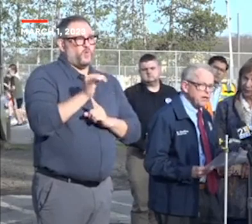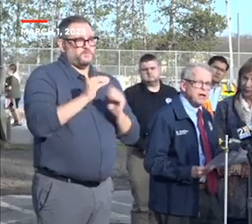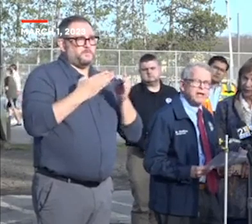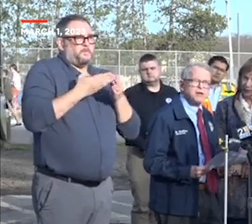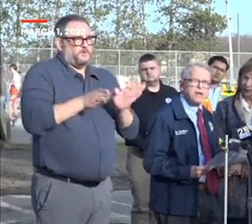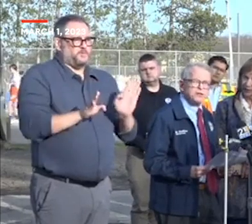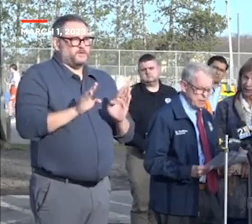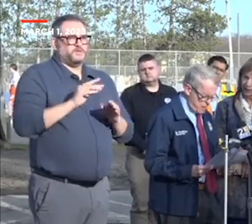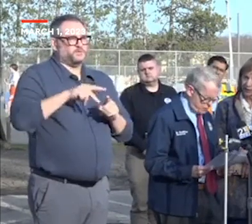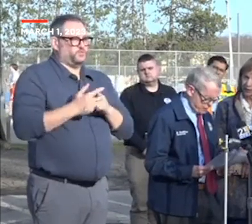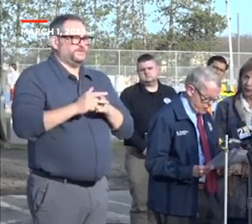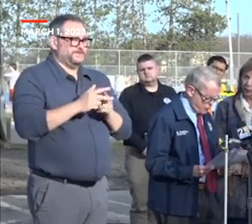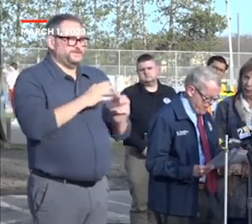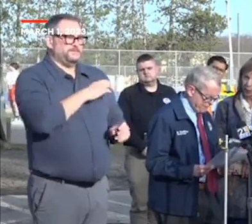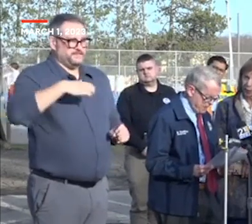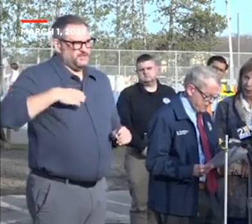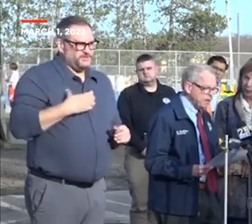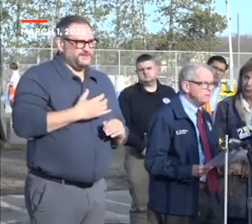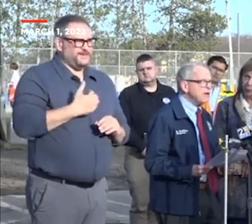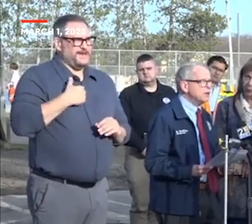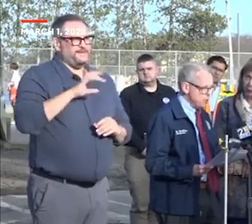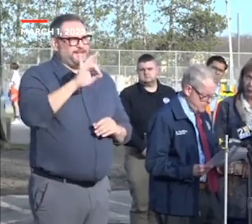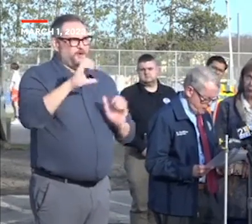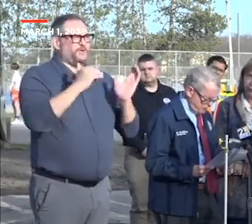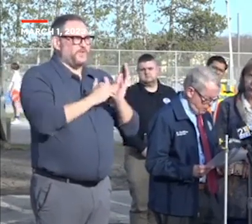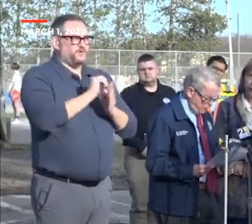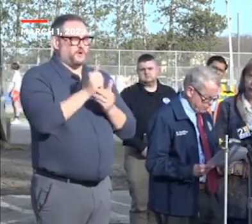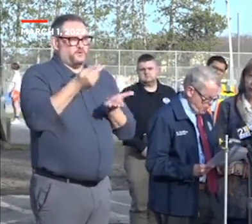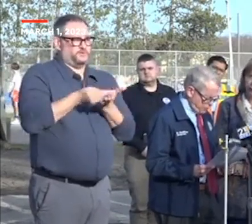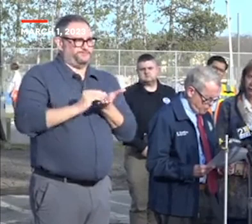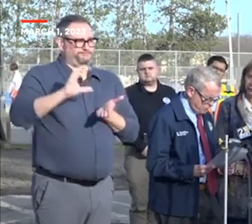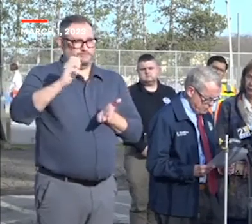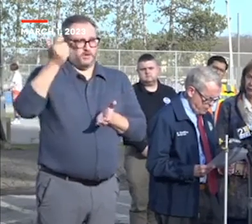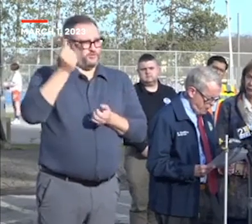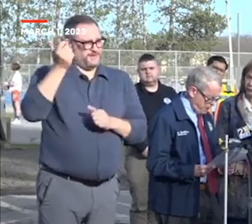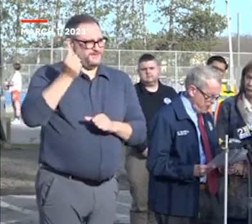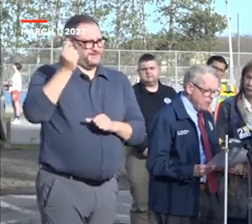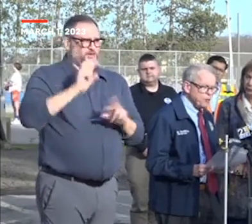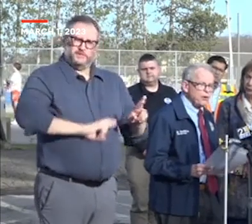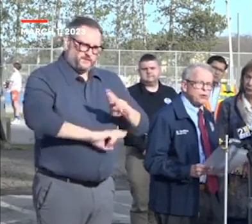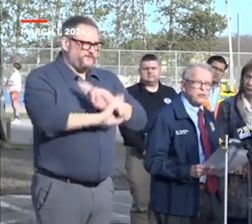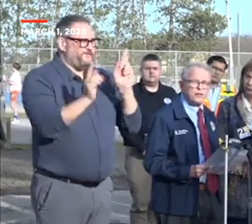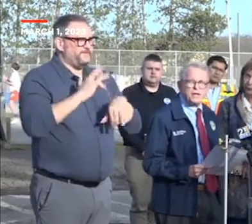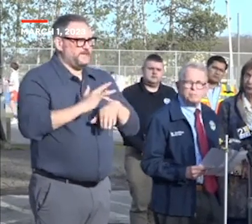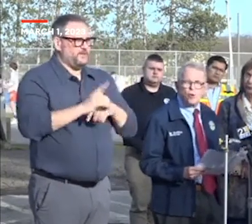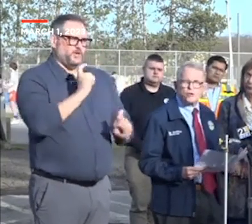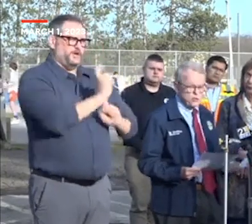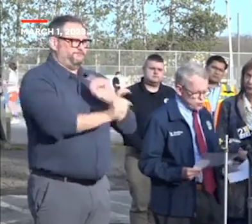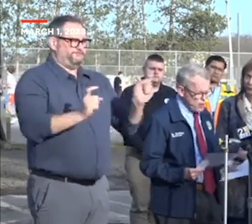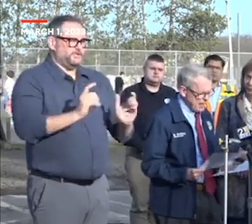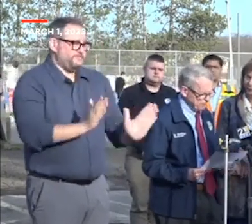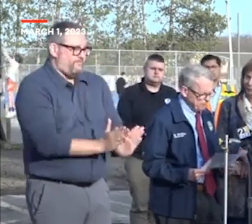has $800,000 in grant funding available to help our smaller departments pay for critically